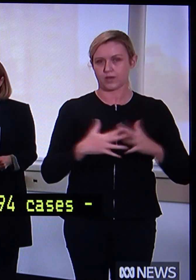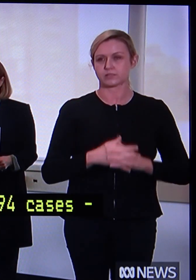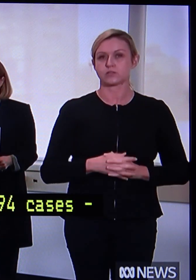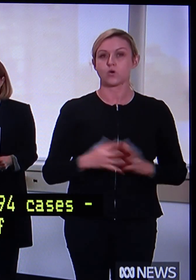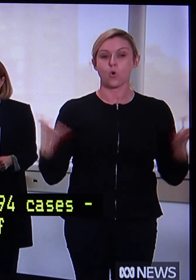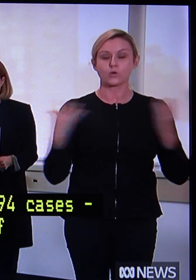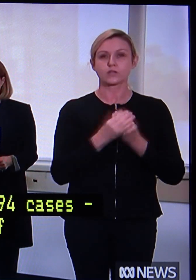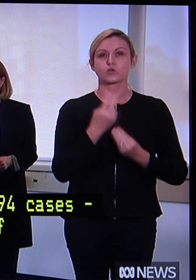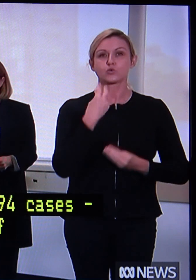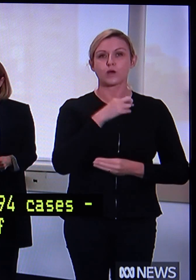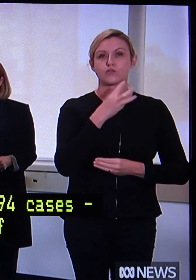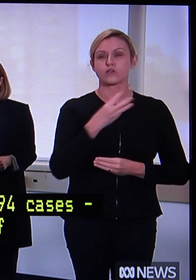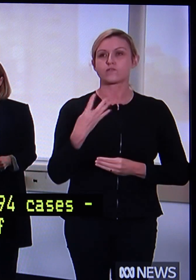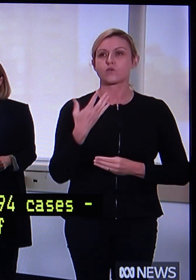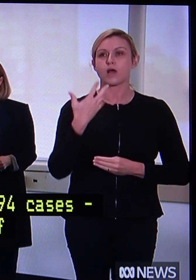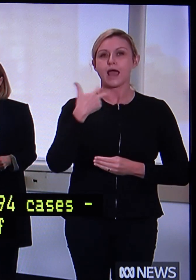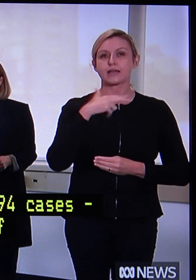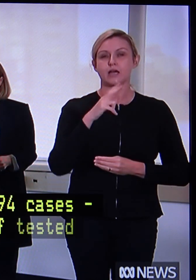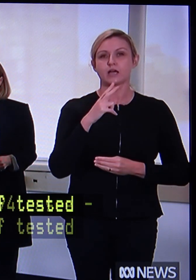those,